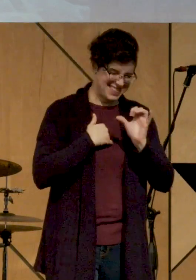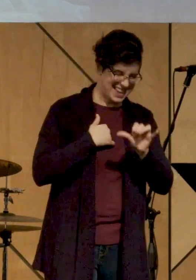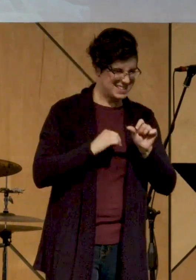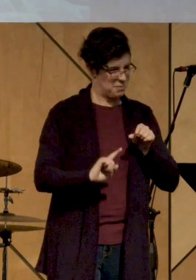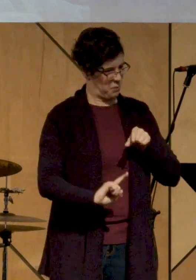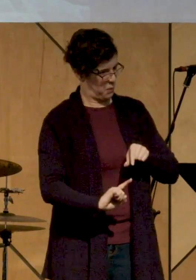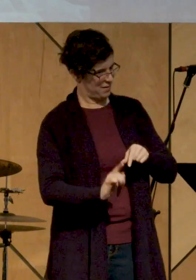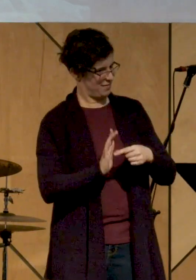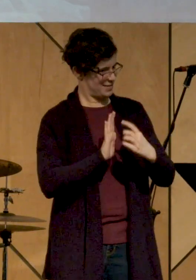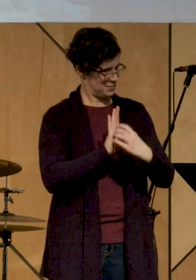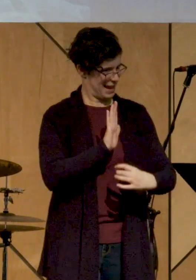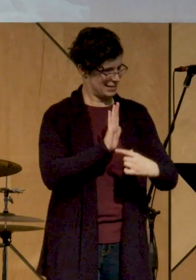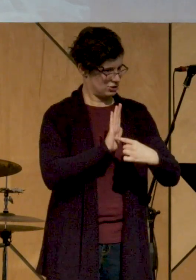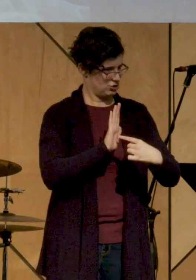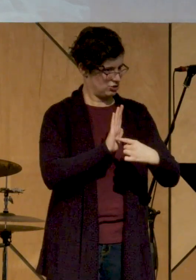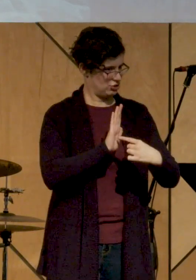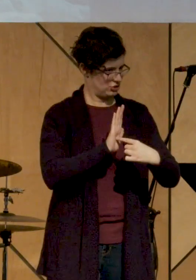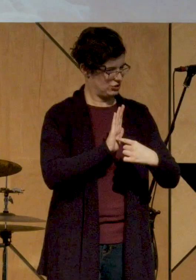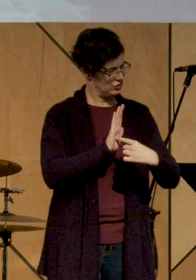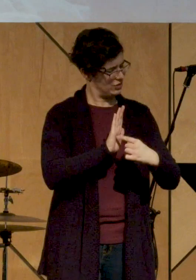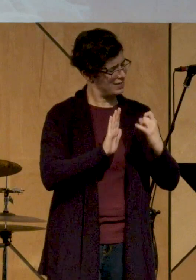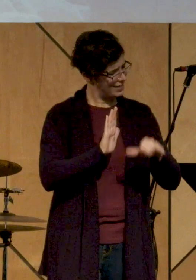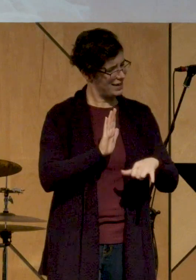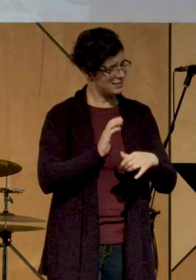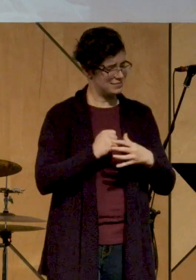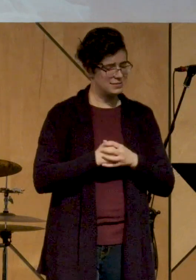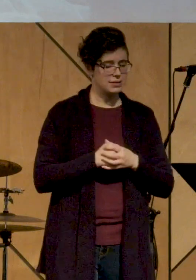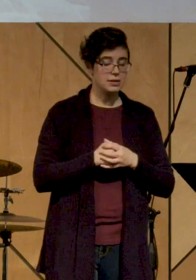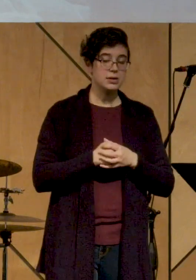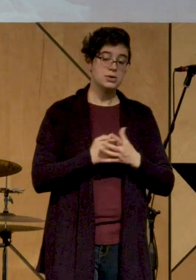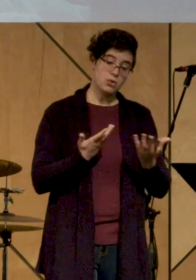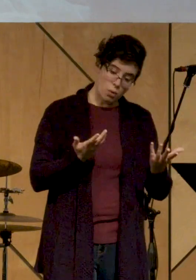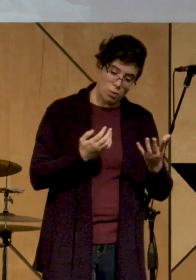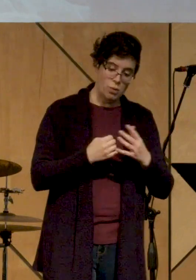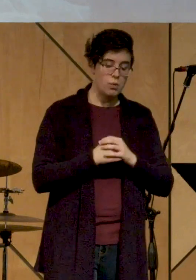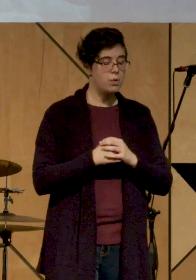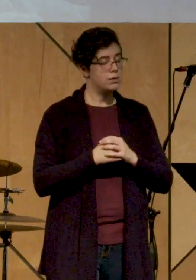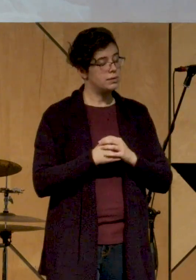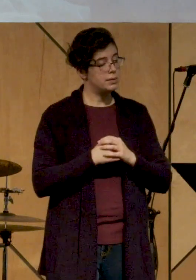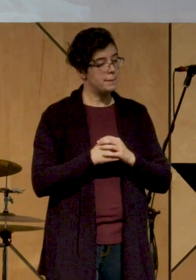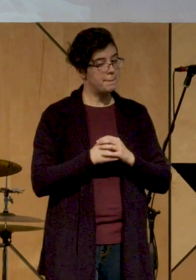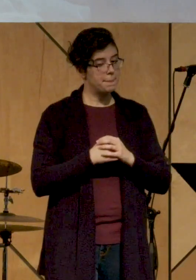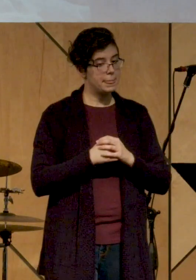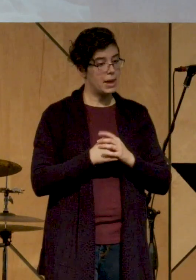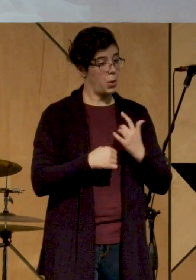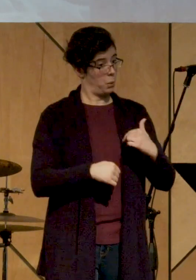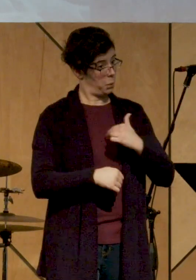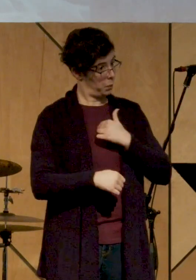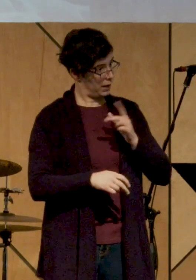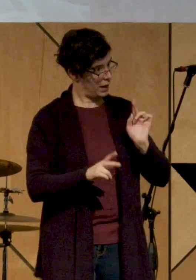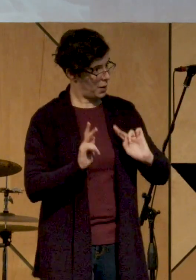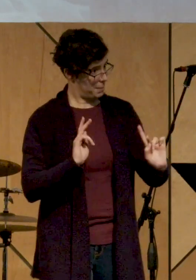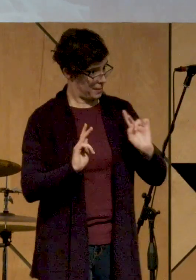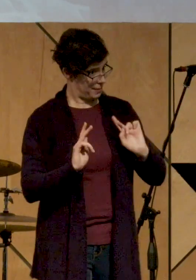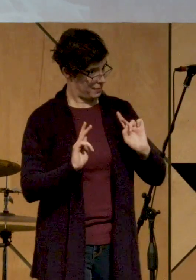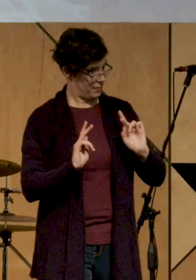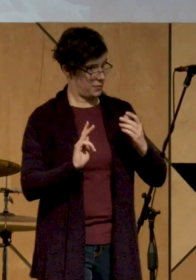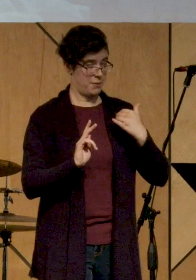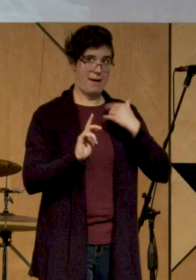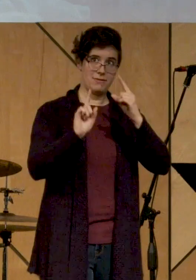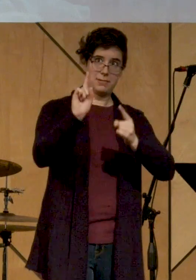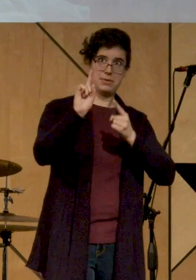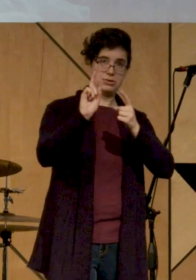Paul wants for God's people, and that's what Colossians is telling us today. So one, as people living on mission